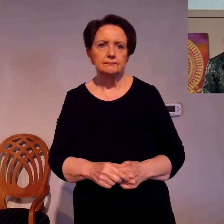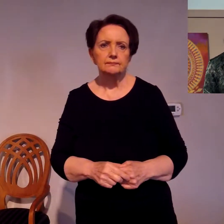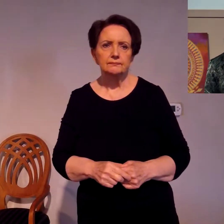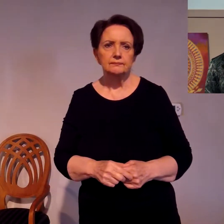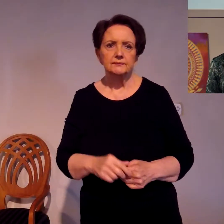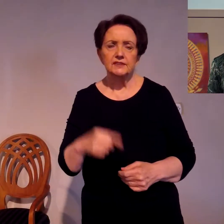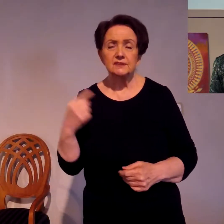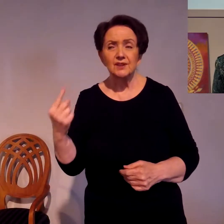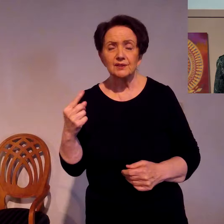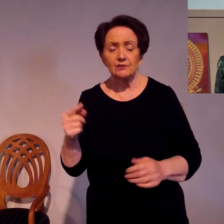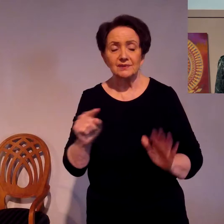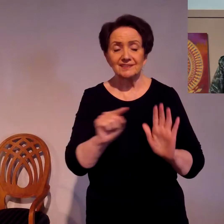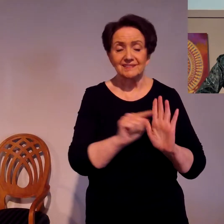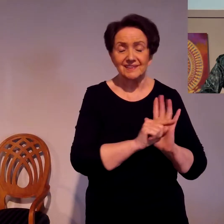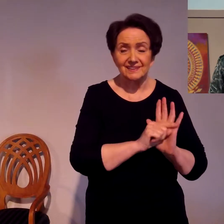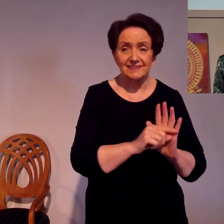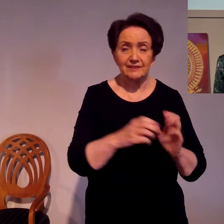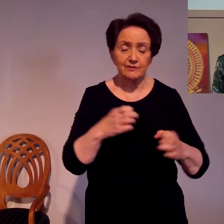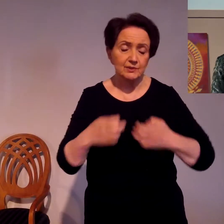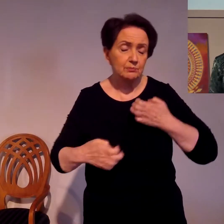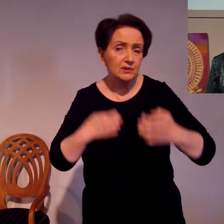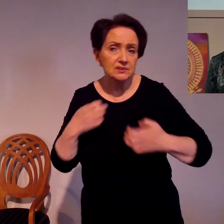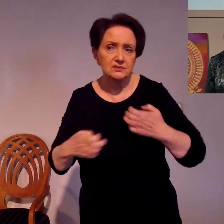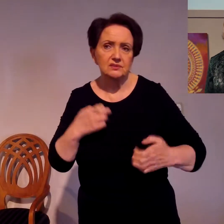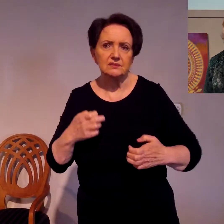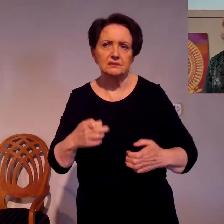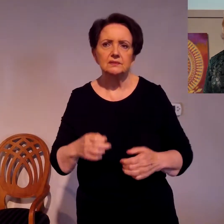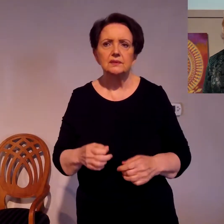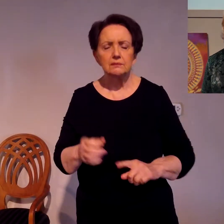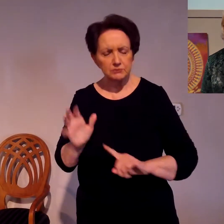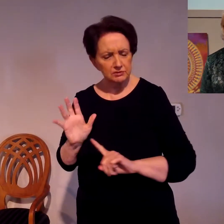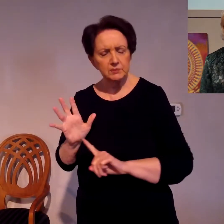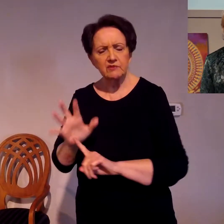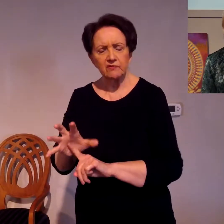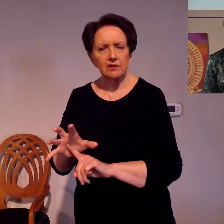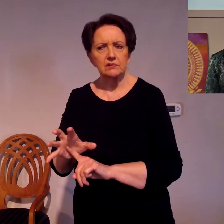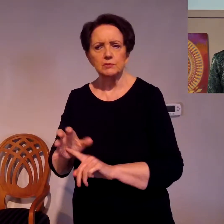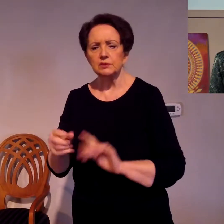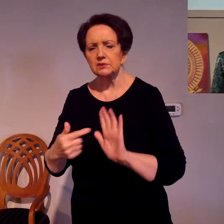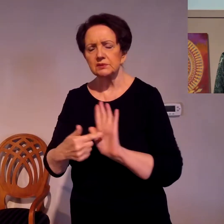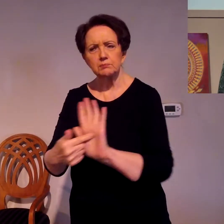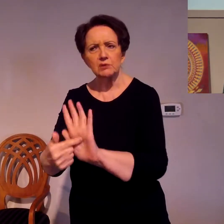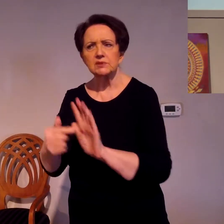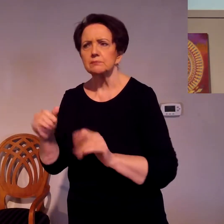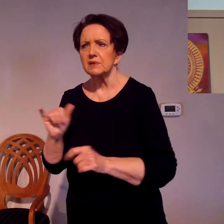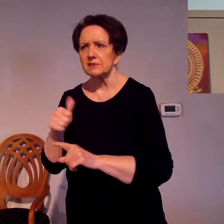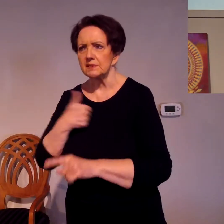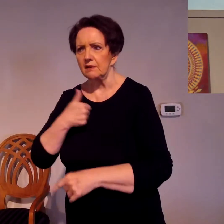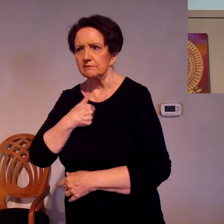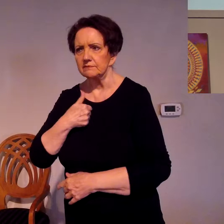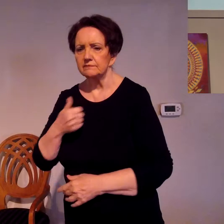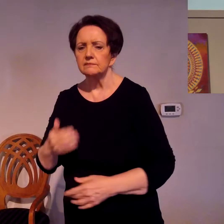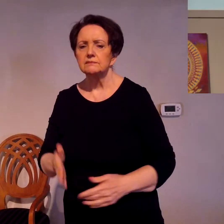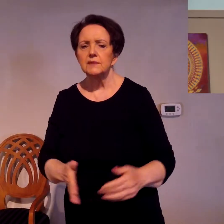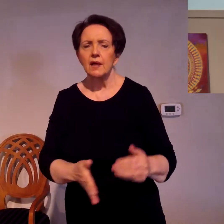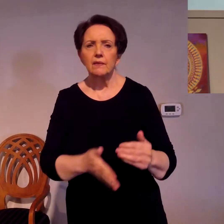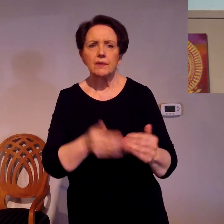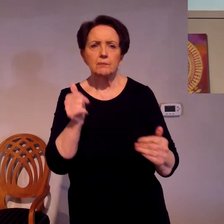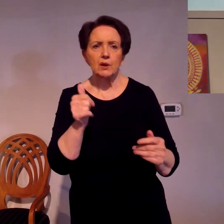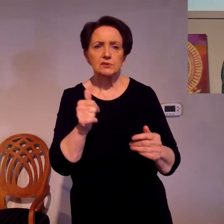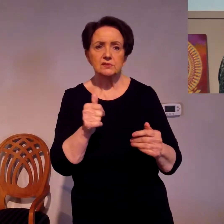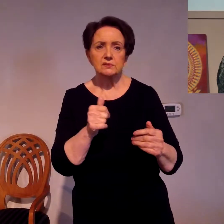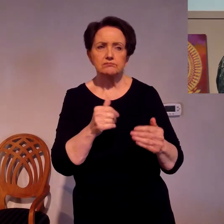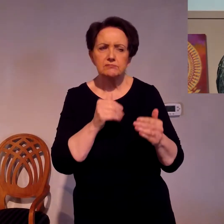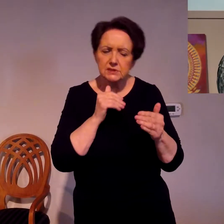emotional way. So I'm really being very vulnerable and exposing myself. Now, the most